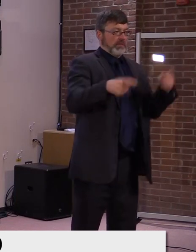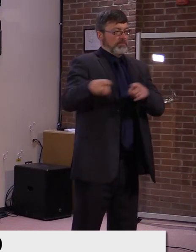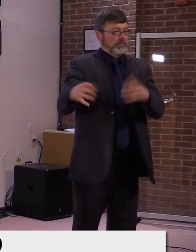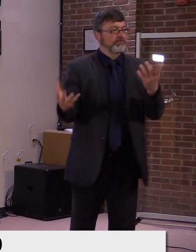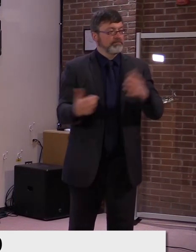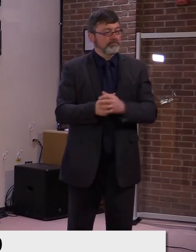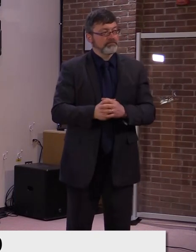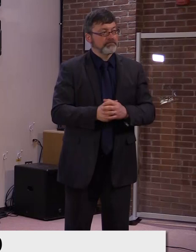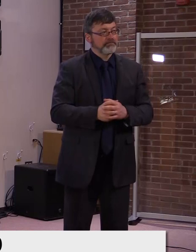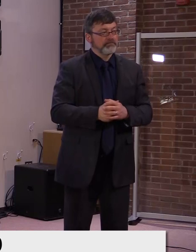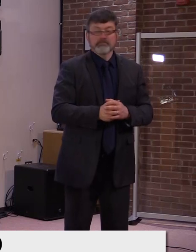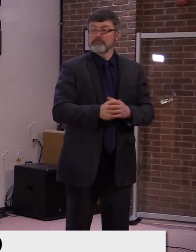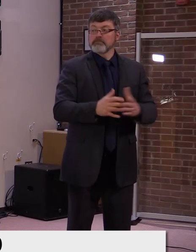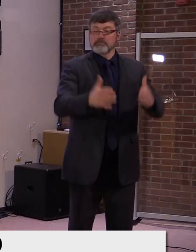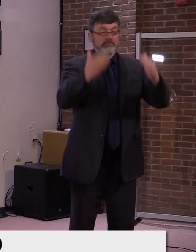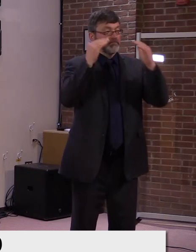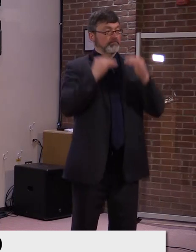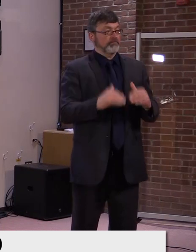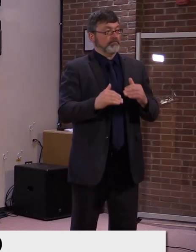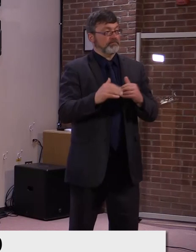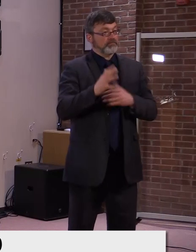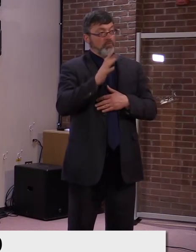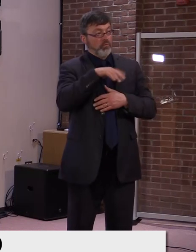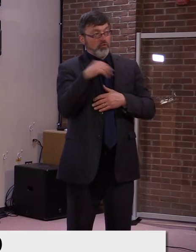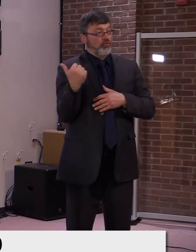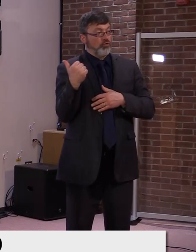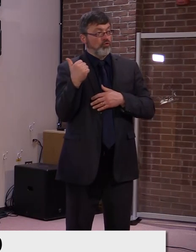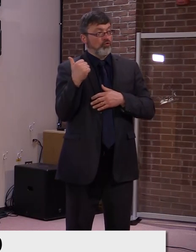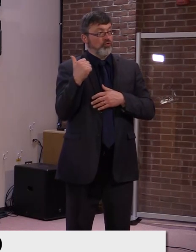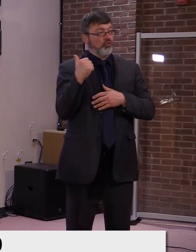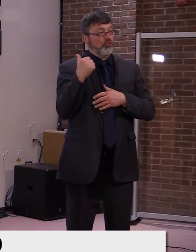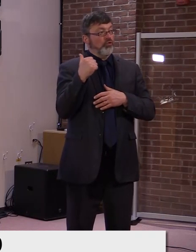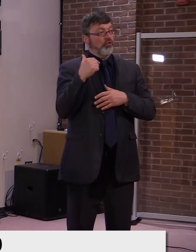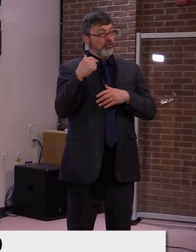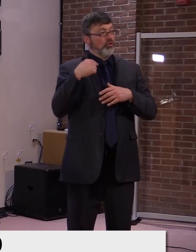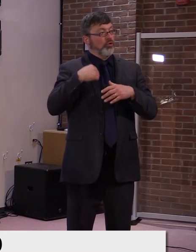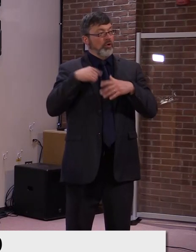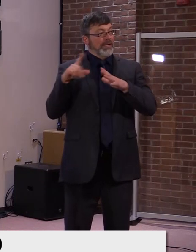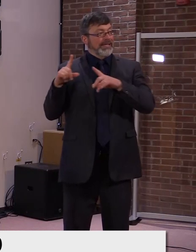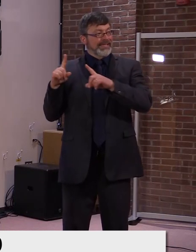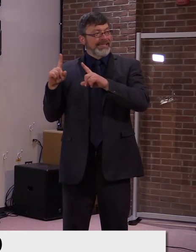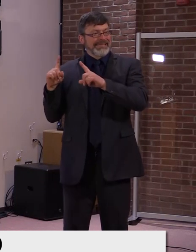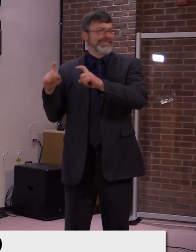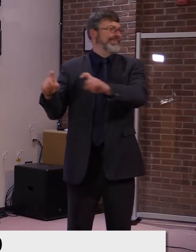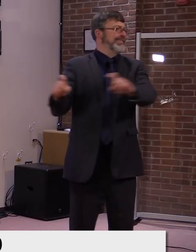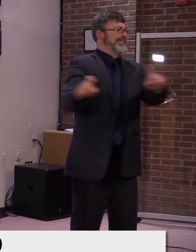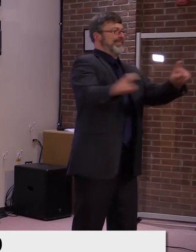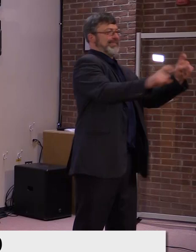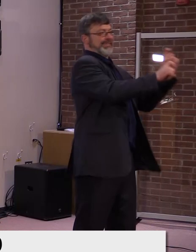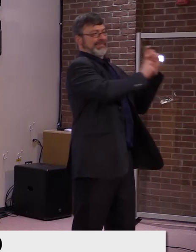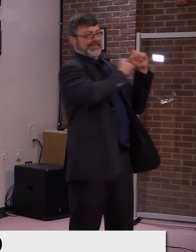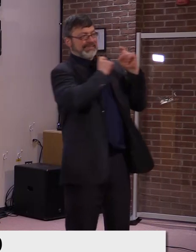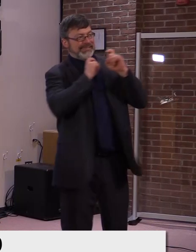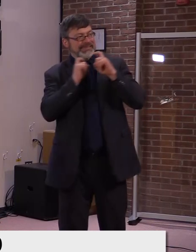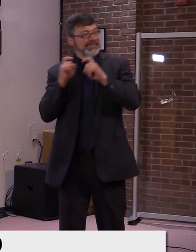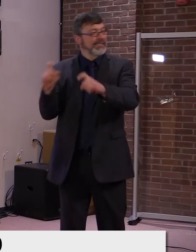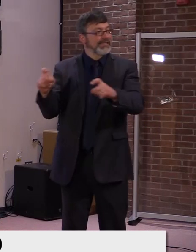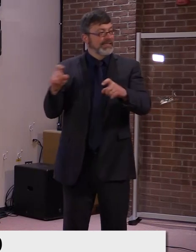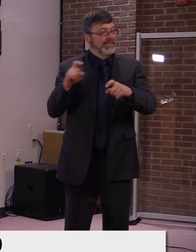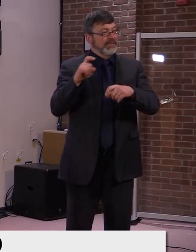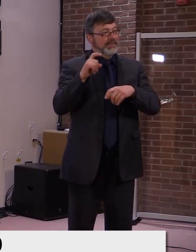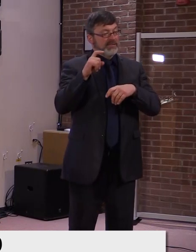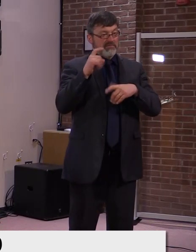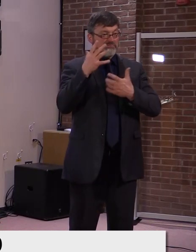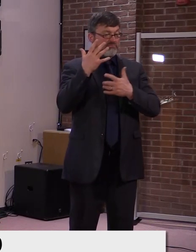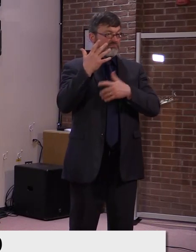information, was the ability to test on almost a every other day basis in terms of what was going on in